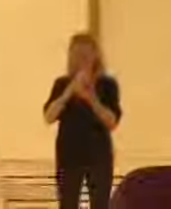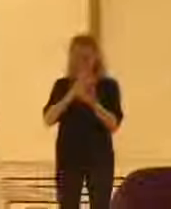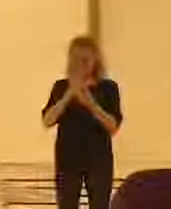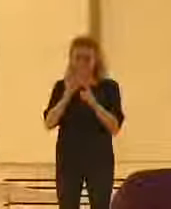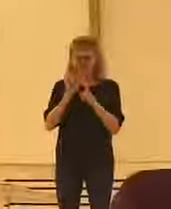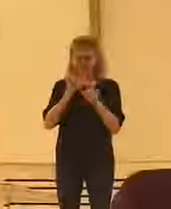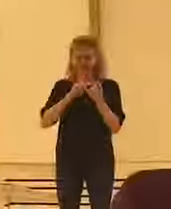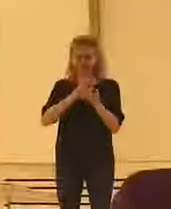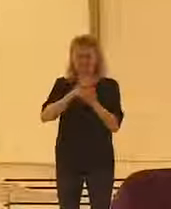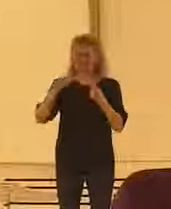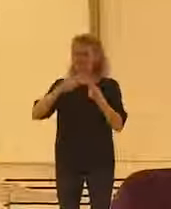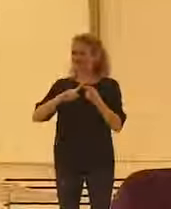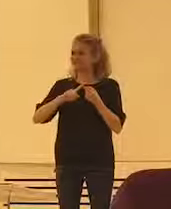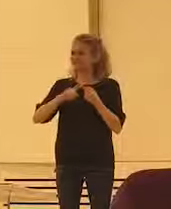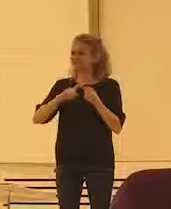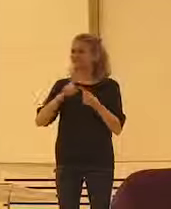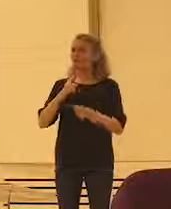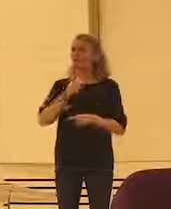was a PSHU,